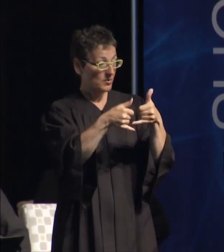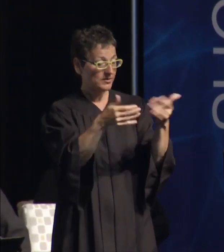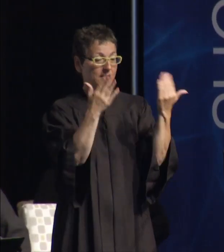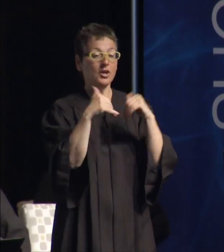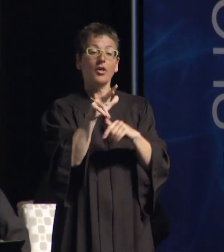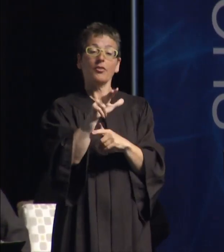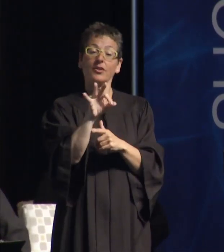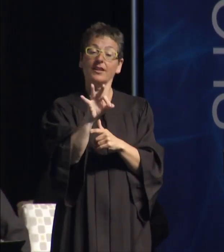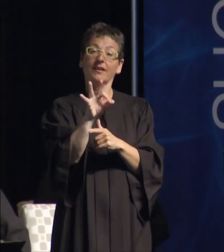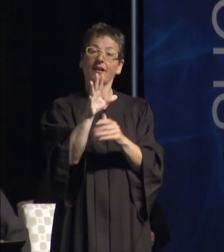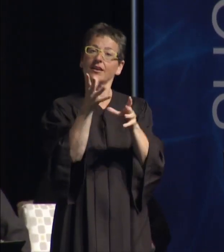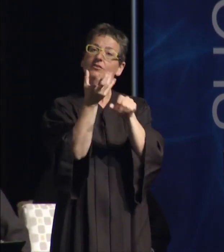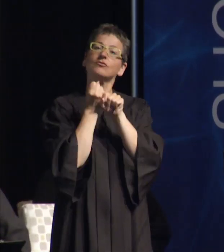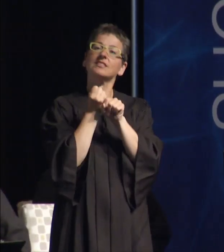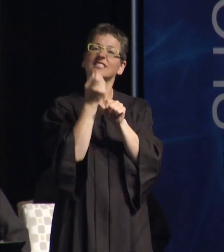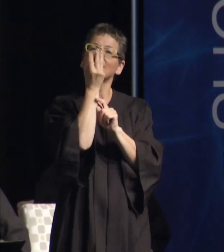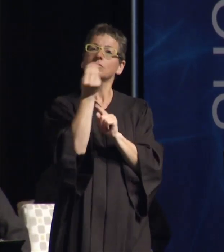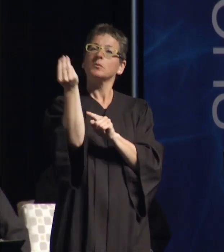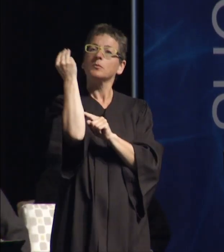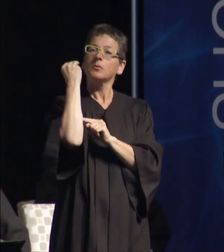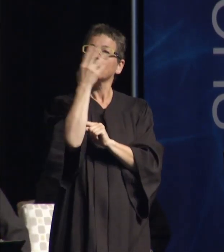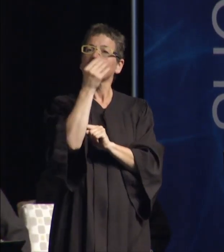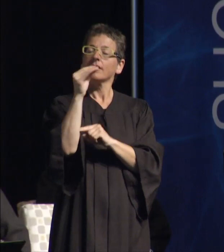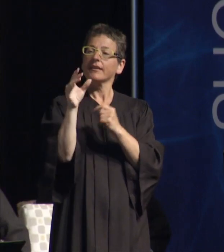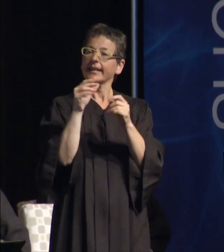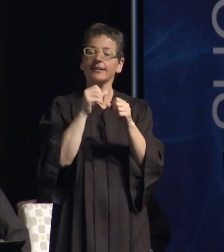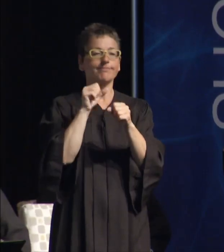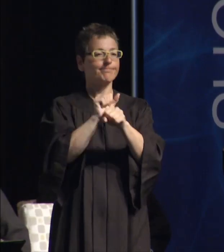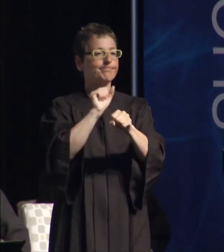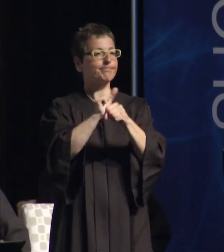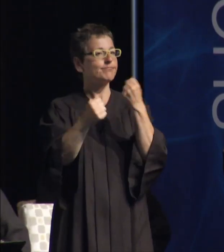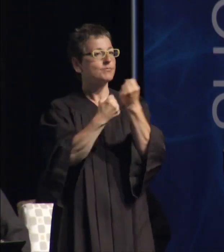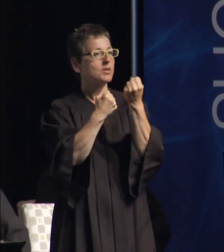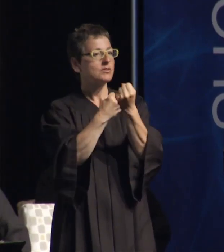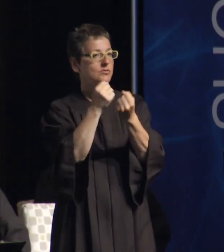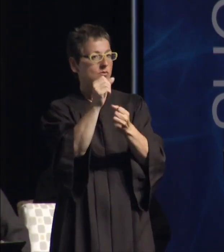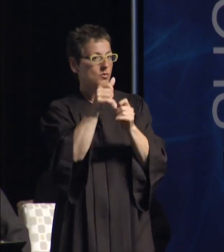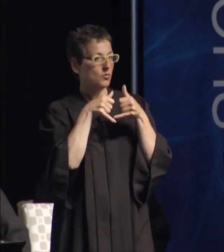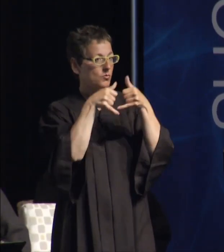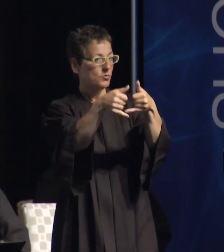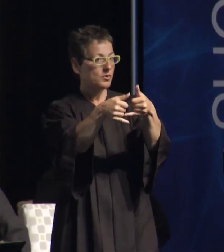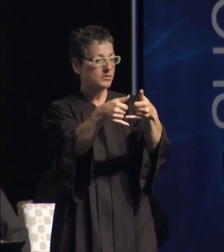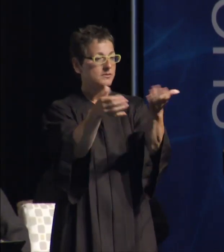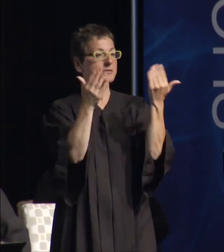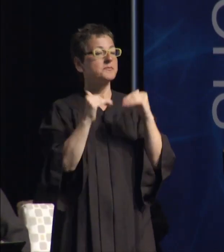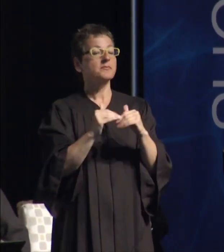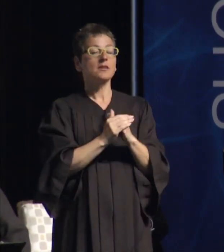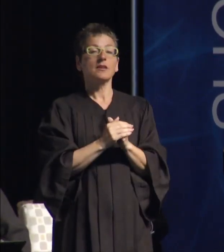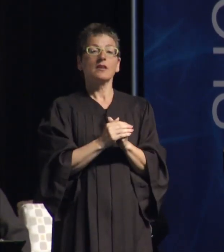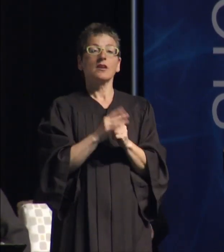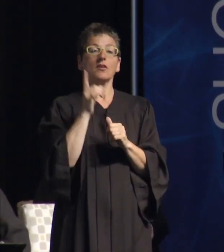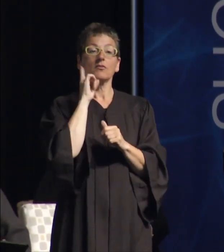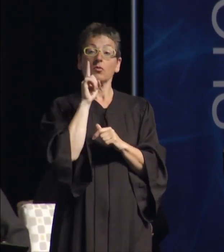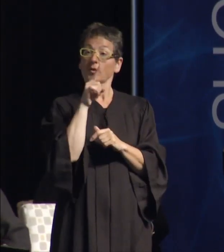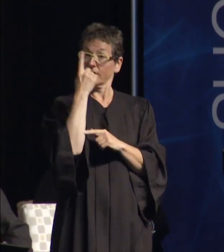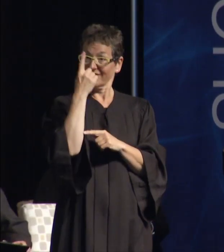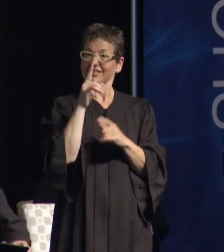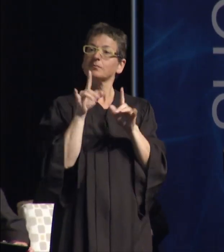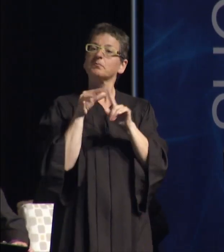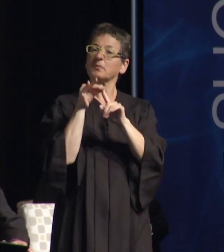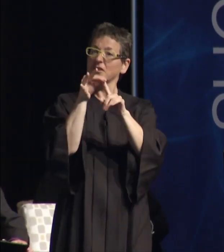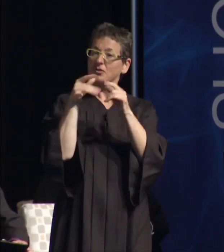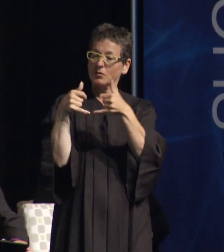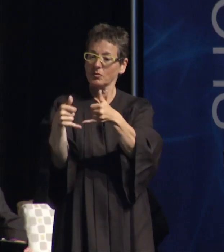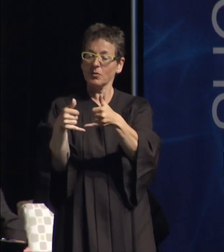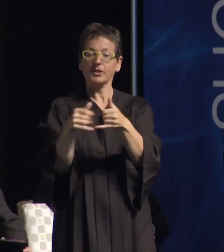students received Memorial and Sponsored and Industry Awards. Students were recognized for the Student Humanitarian Award,